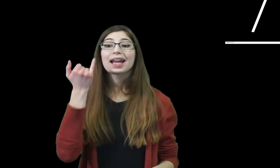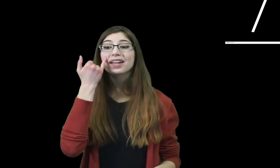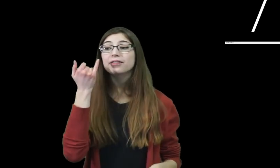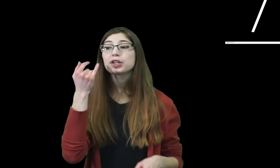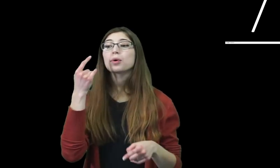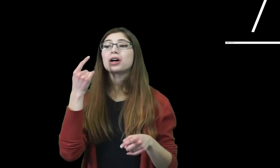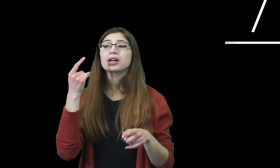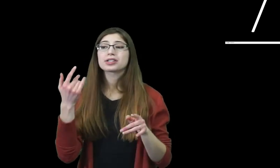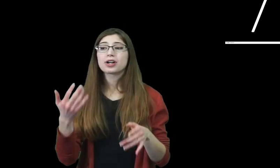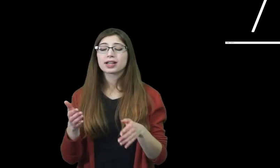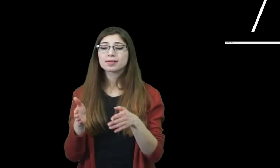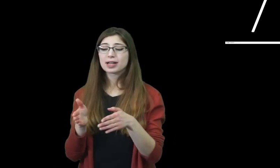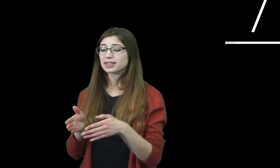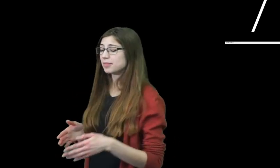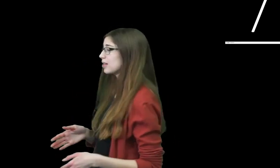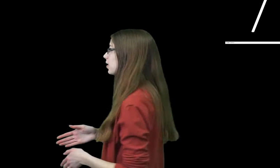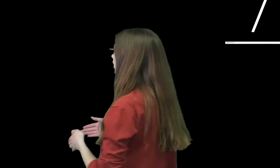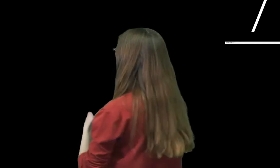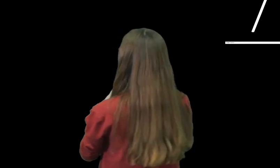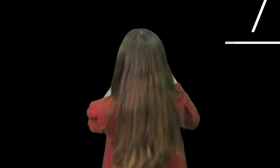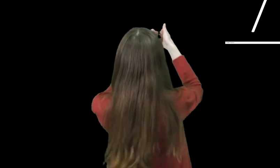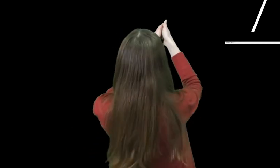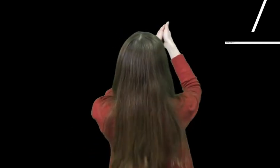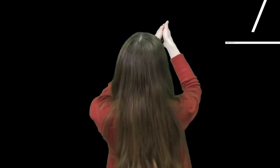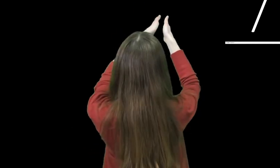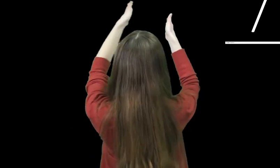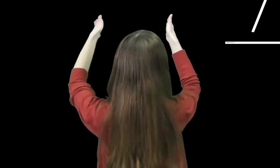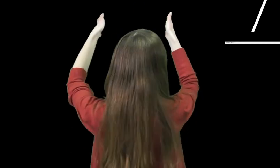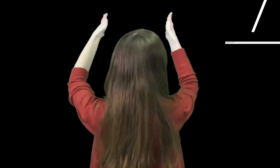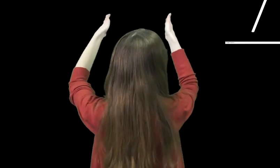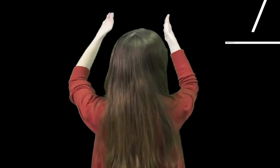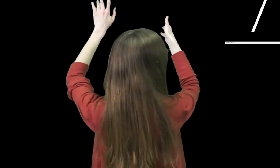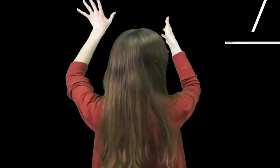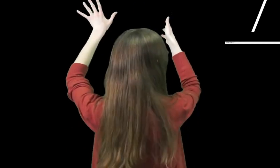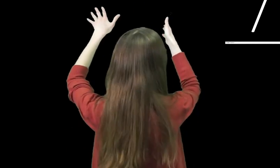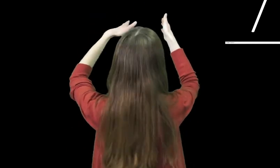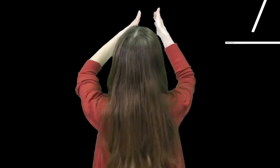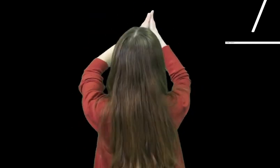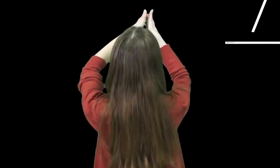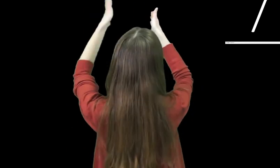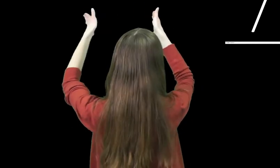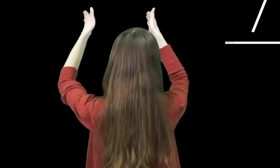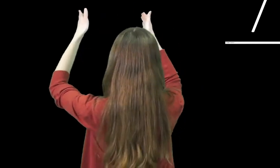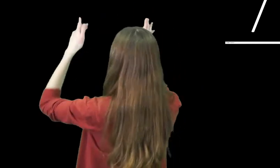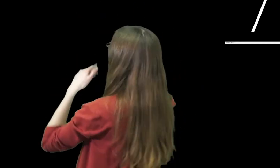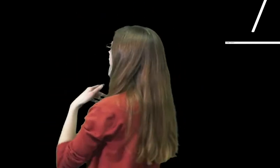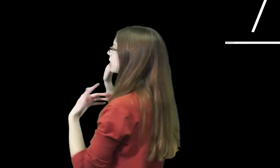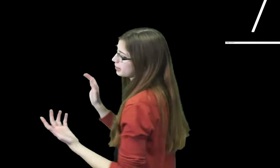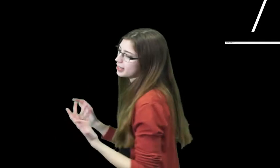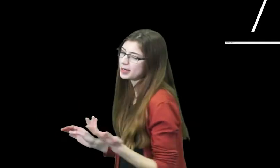if you are talking about something being on this side of something, you could move your non-dominant